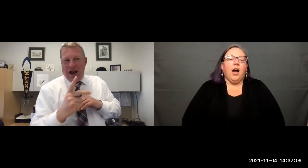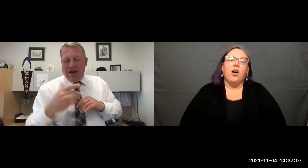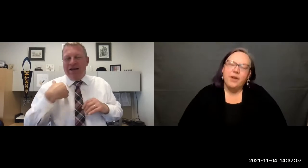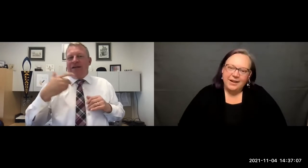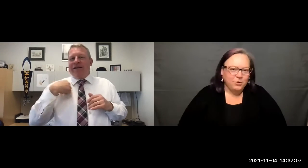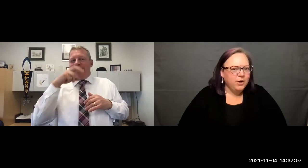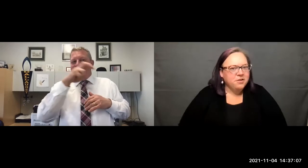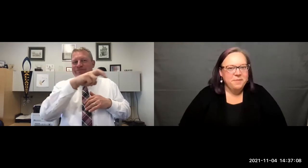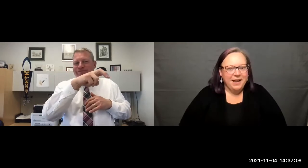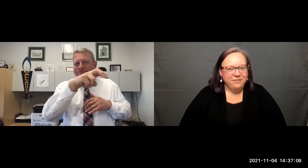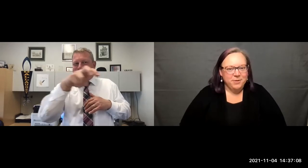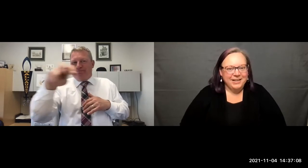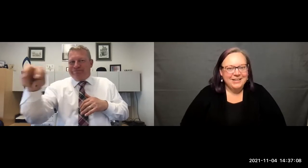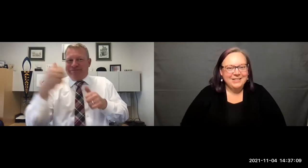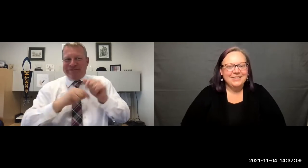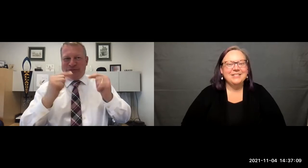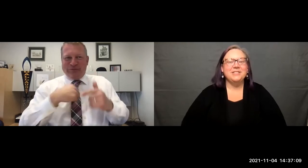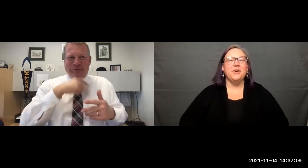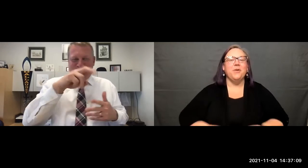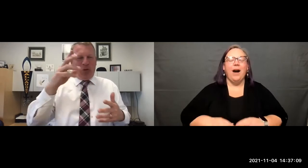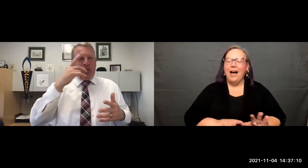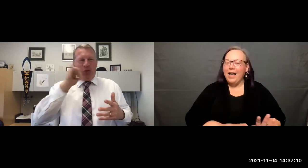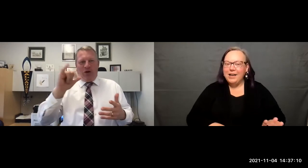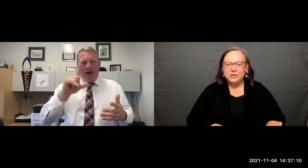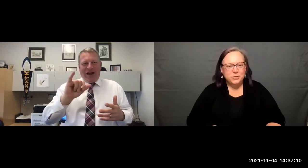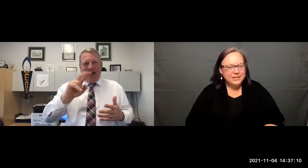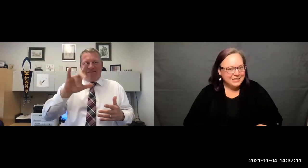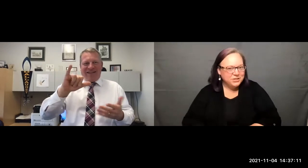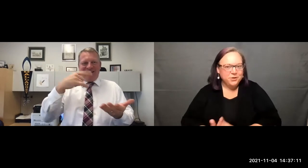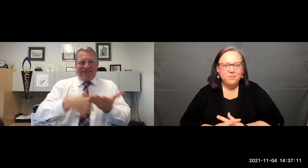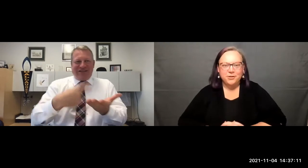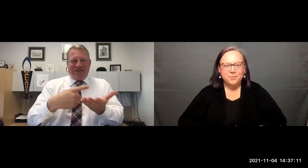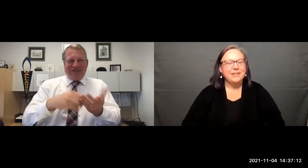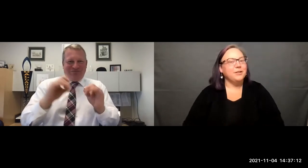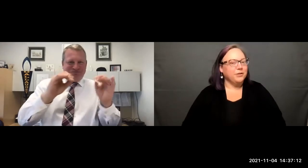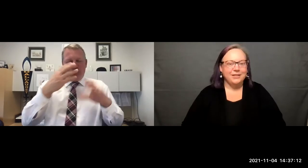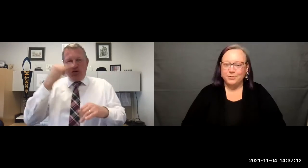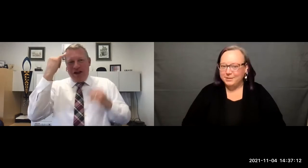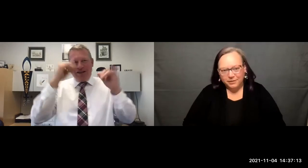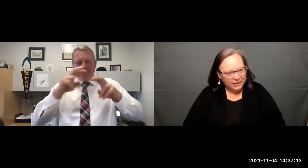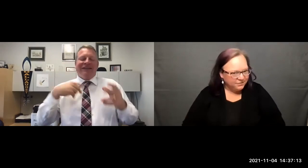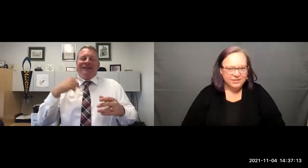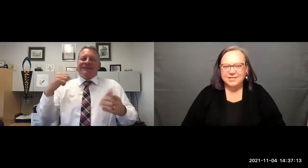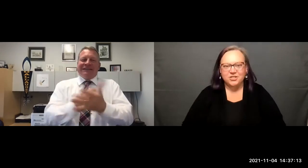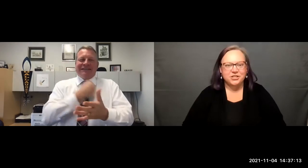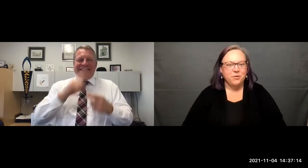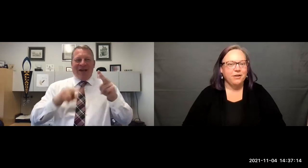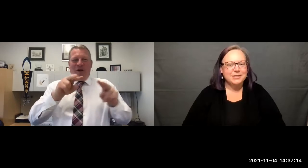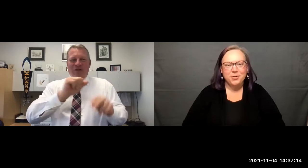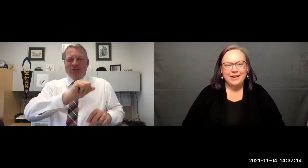All right, welcome back, everybody. So I joined each group for a little bit. It looked like there were some lively discussions going on, some great